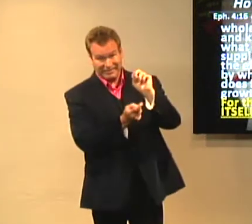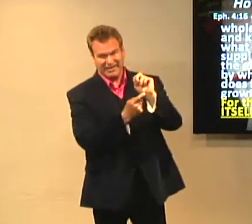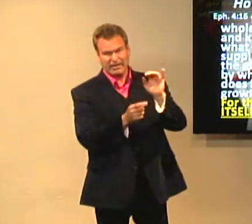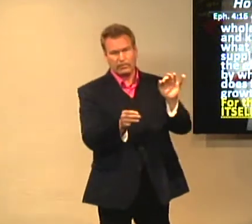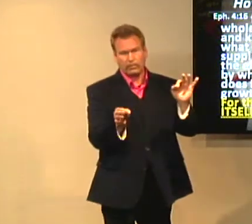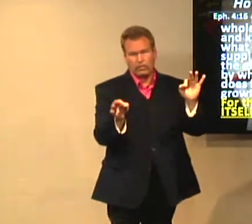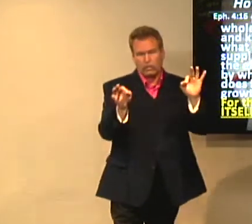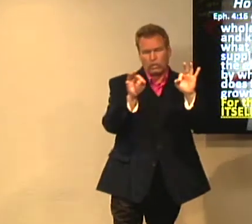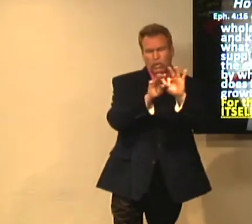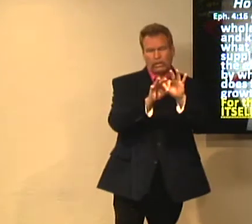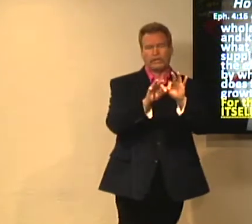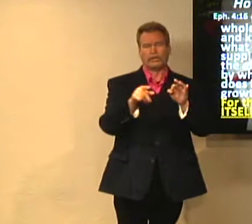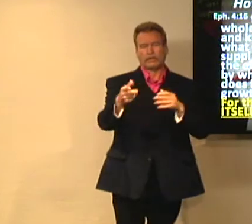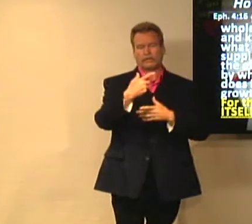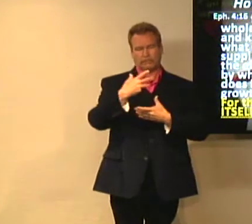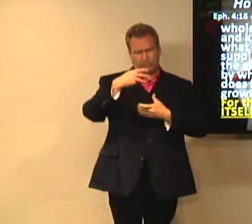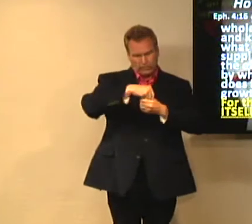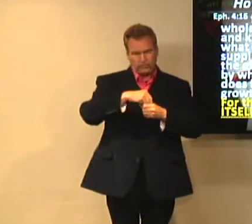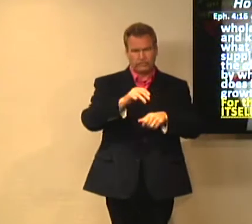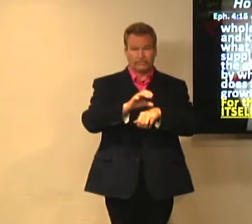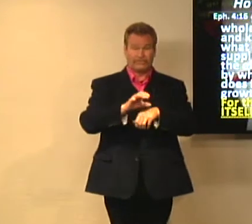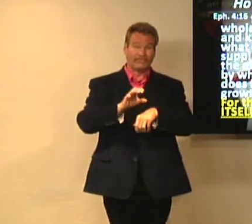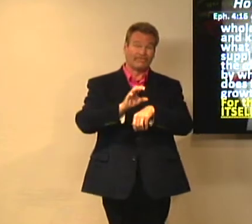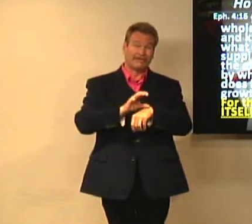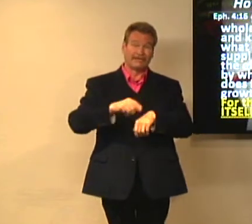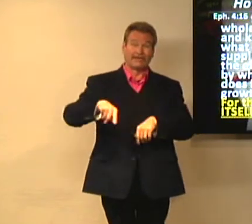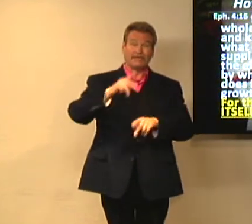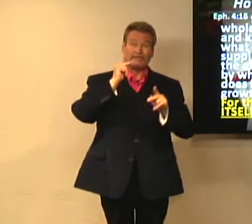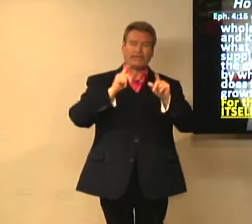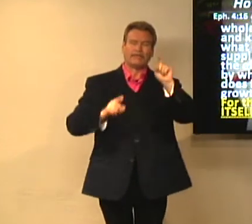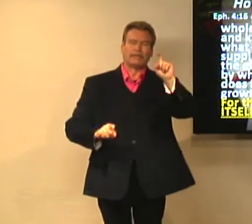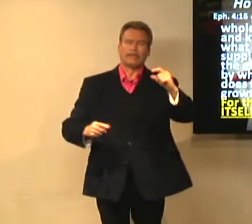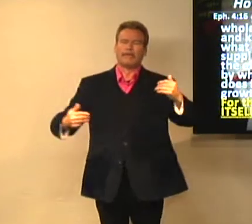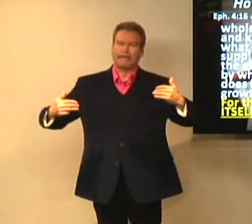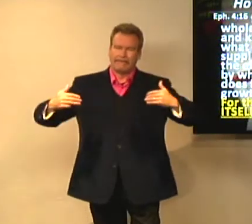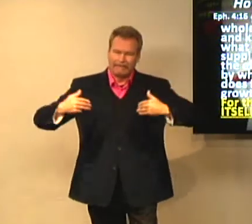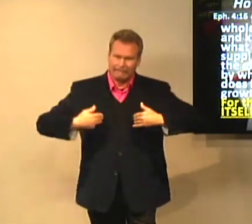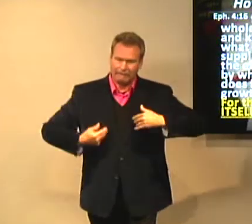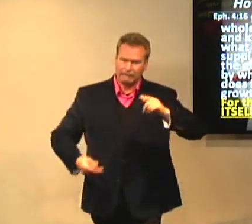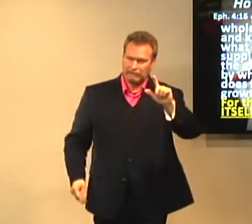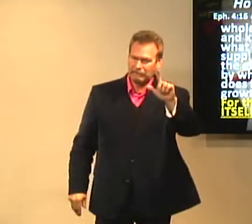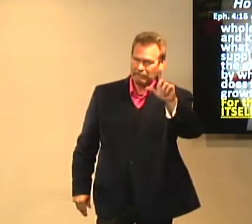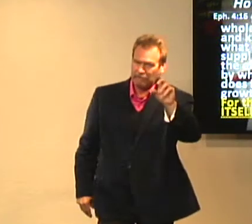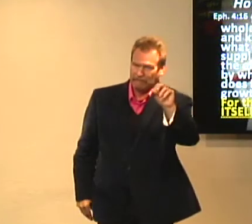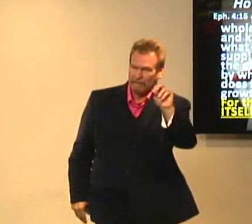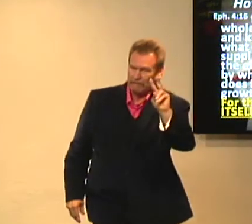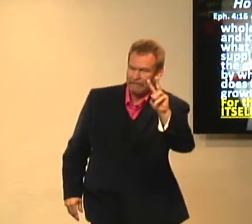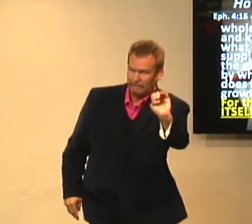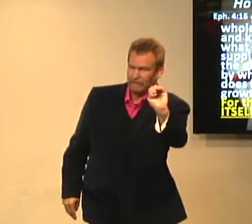we have faith, hope, and love, and the greatest of these, faith, hope, is love.